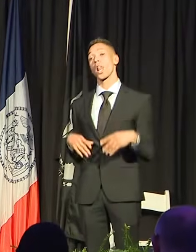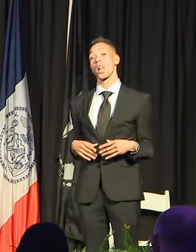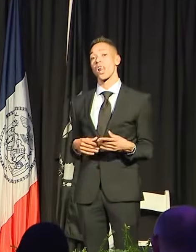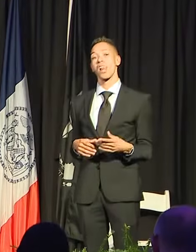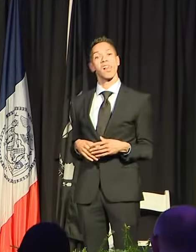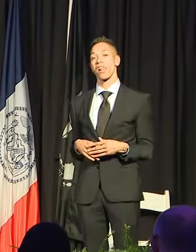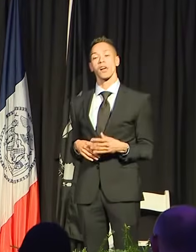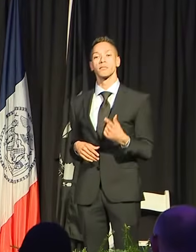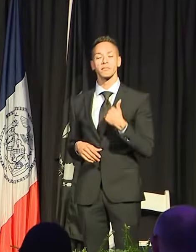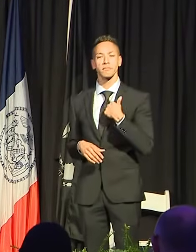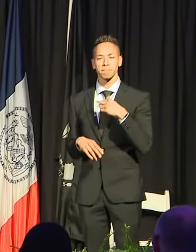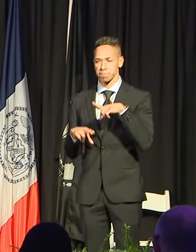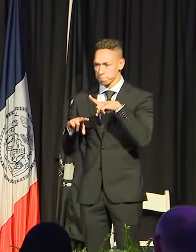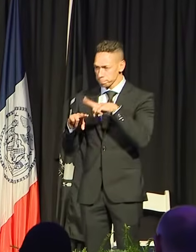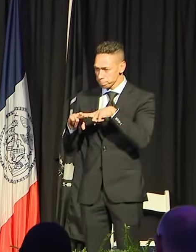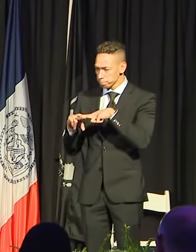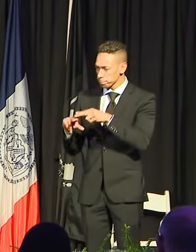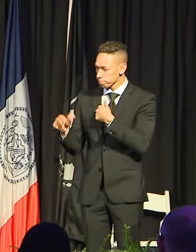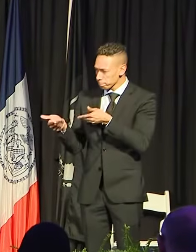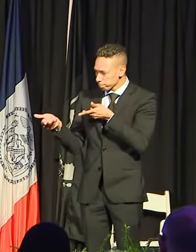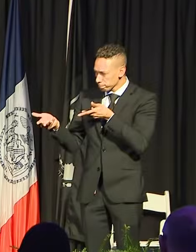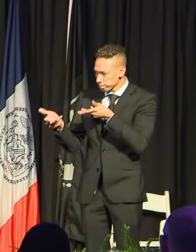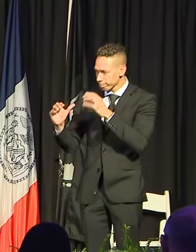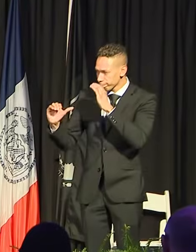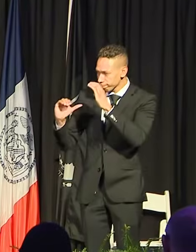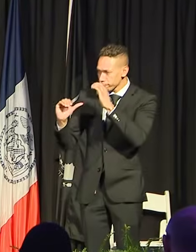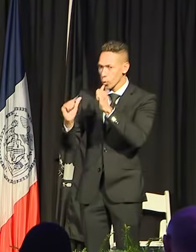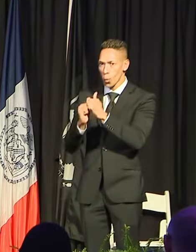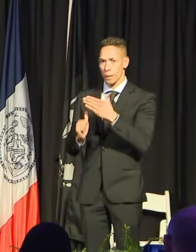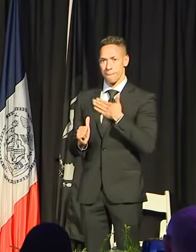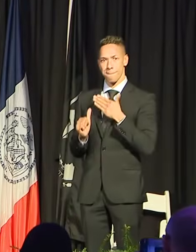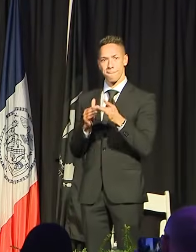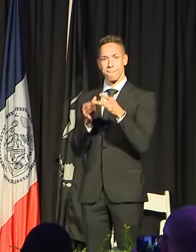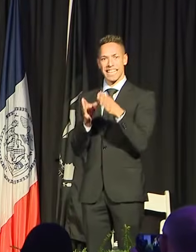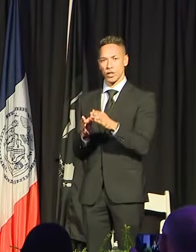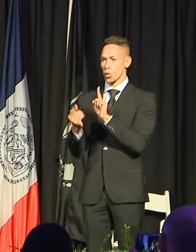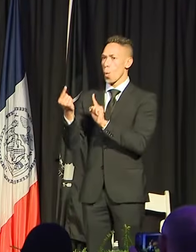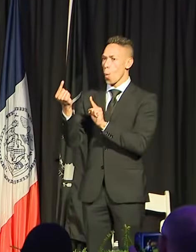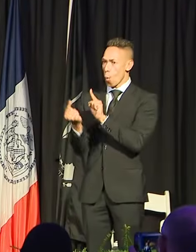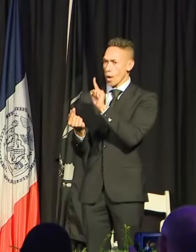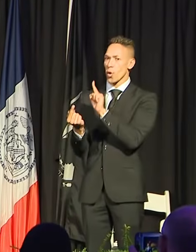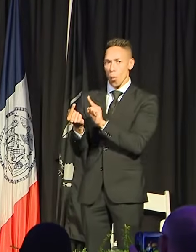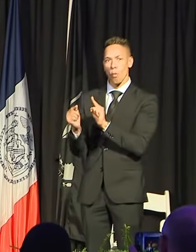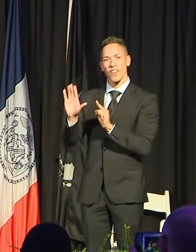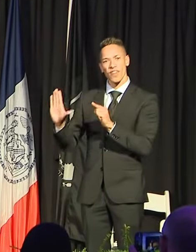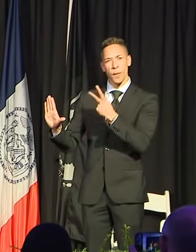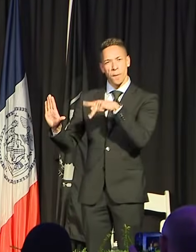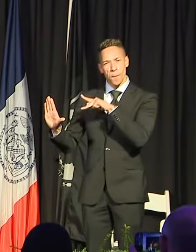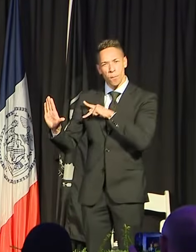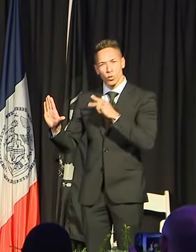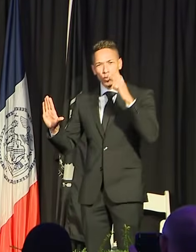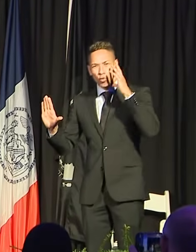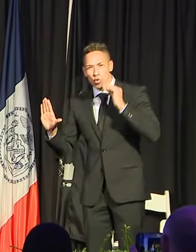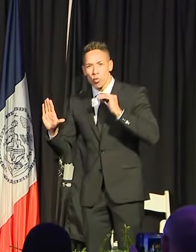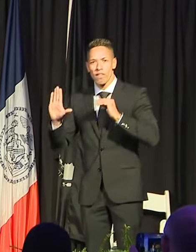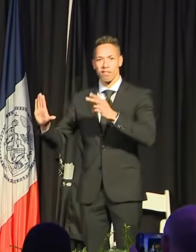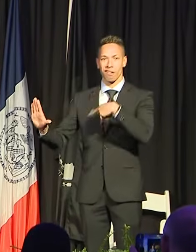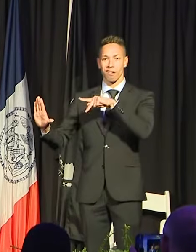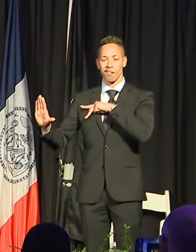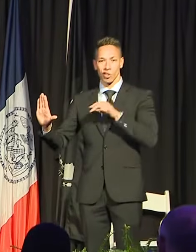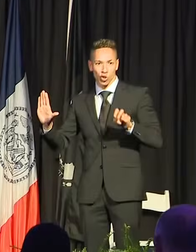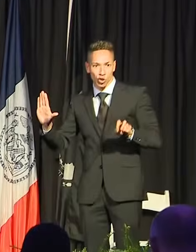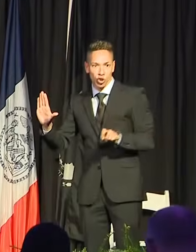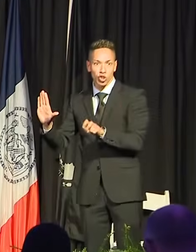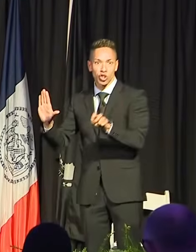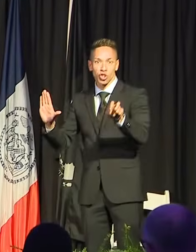I sat down and spoke with my leaders one-on-one, and their personal stories, their personal journeys